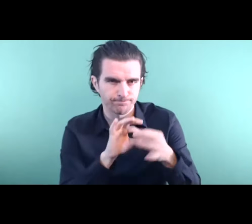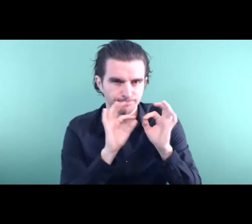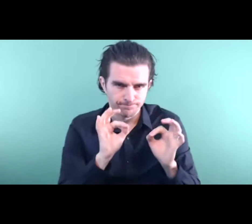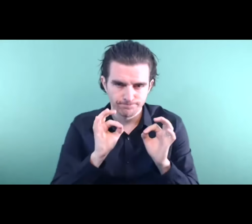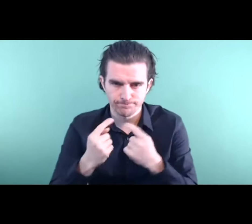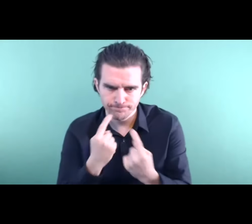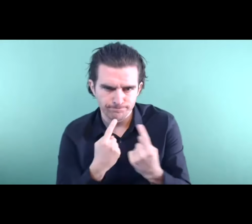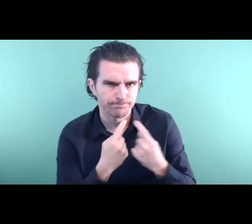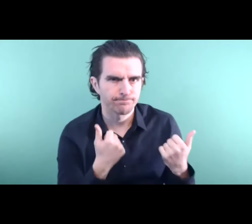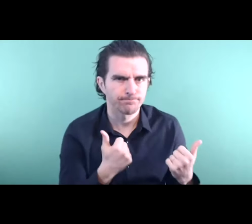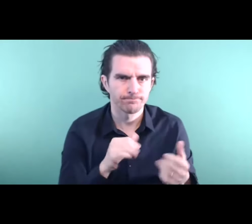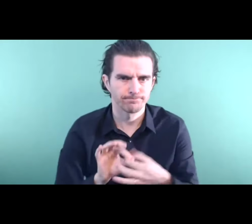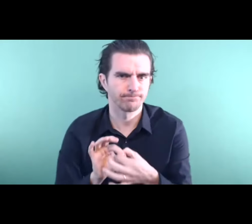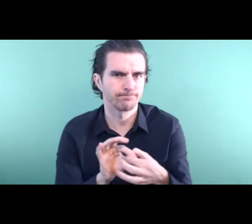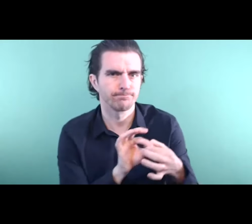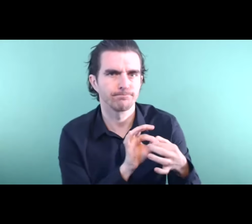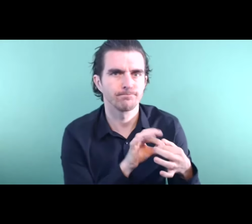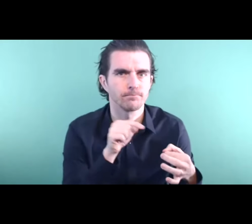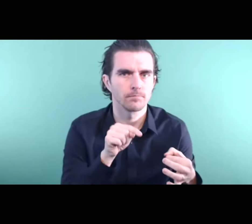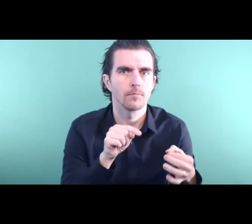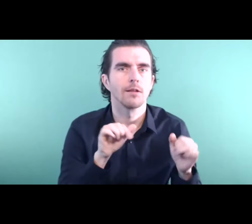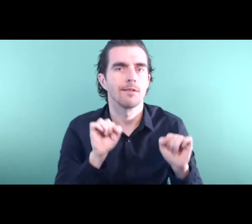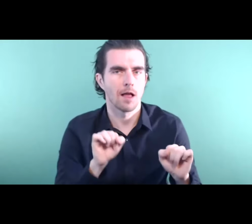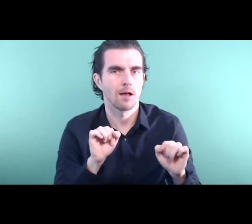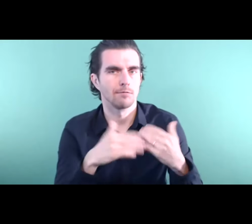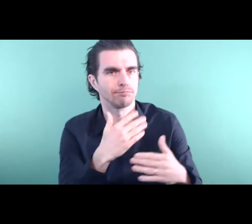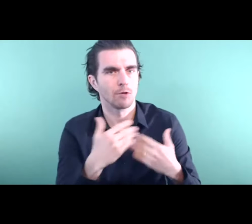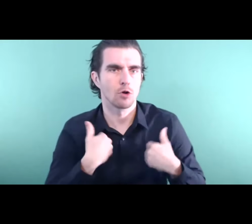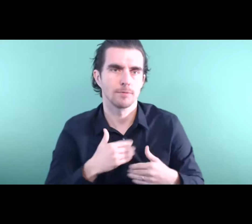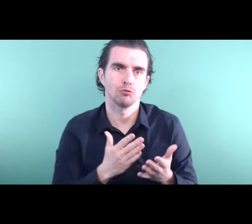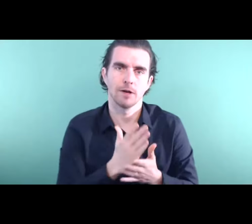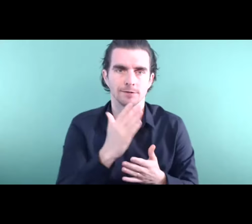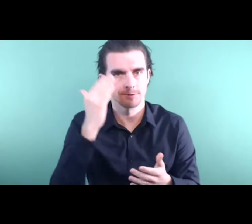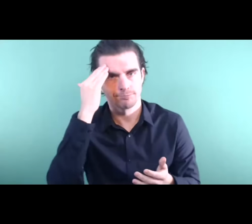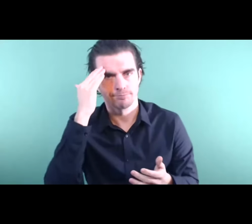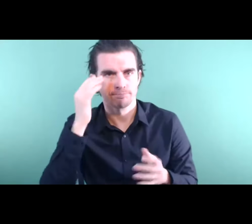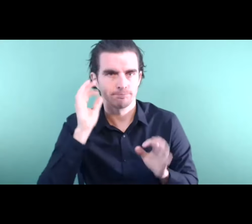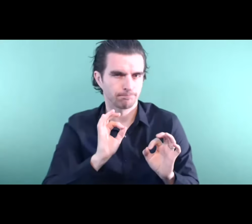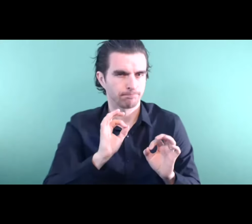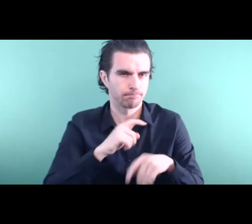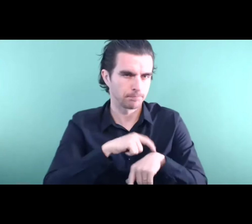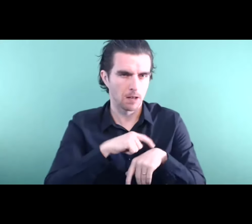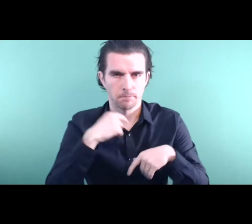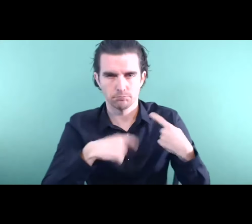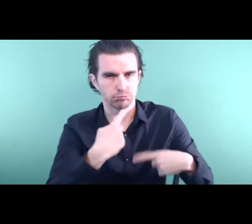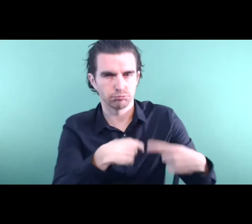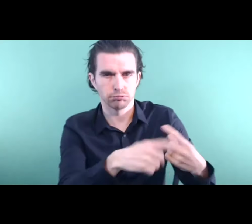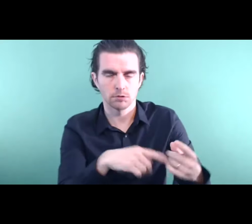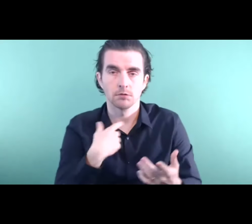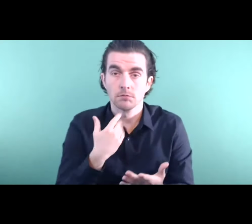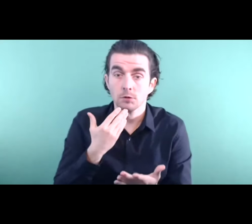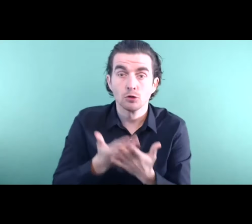the US, with Latin America, in trying to get that input from the researchers. We